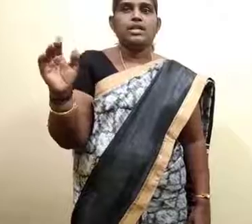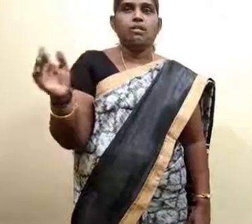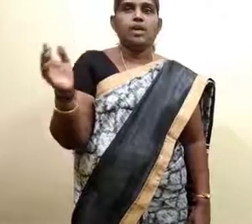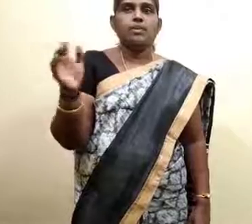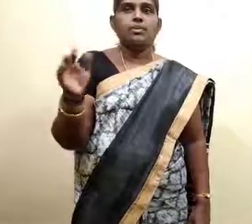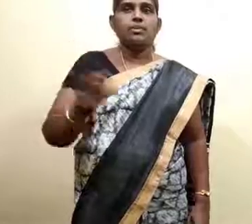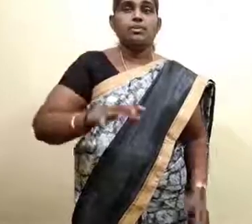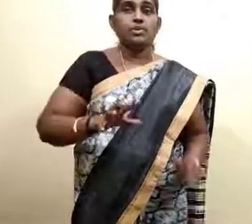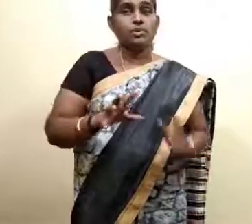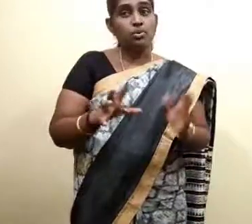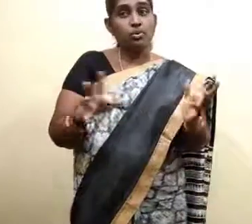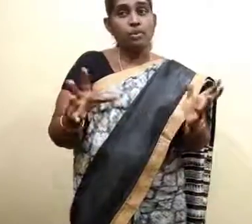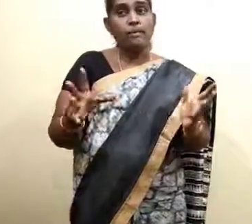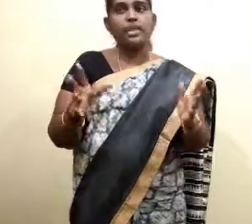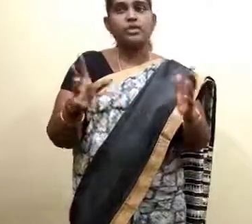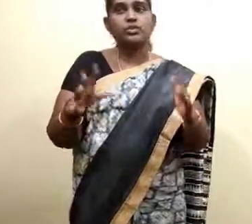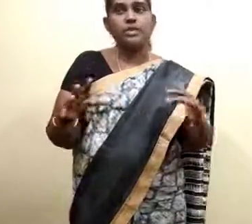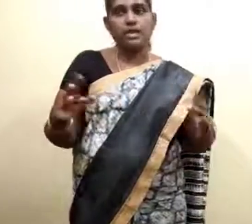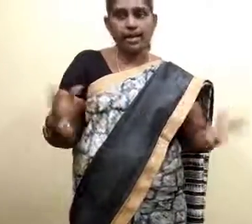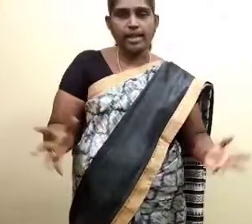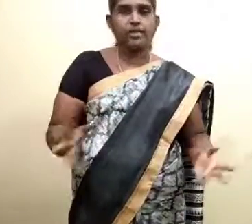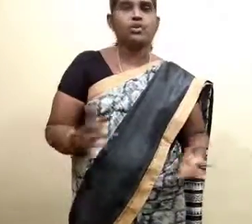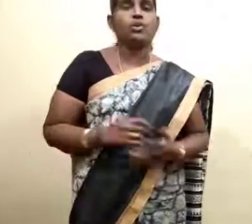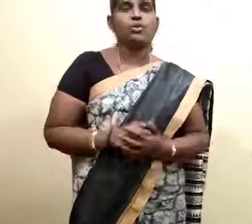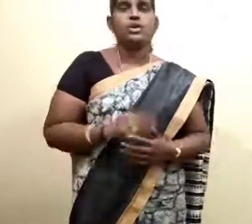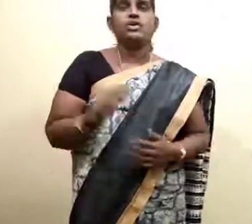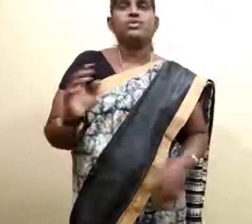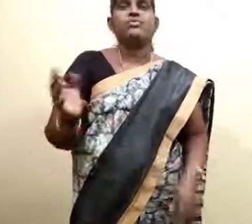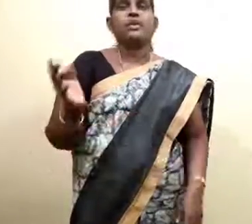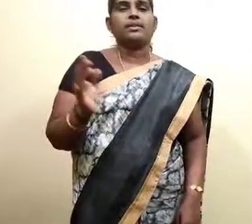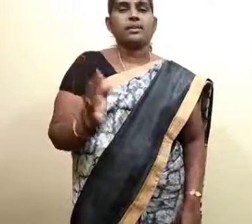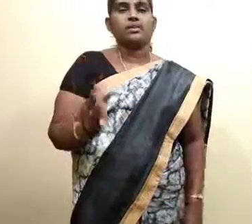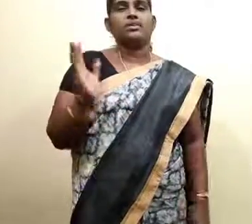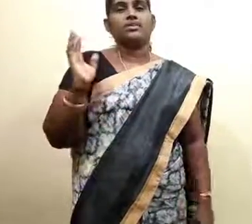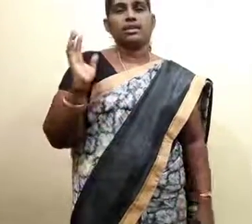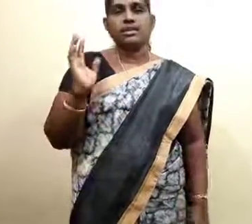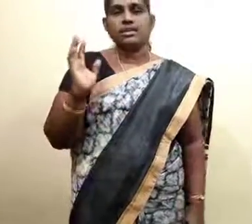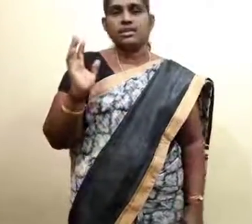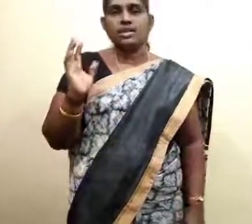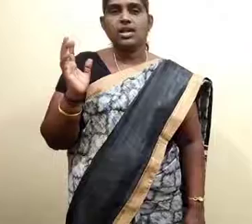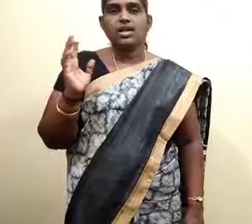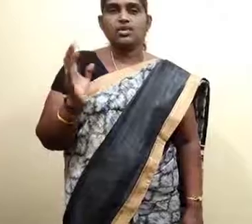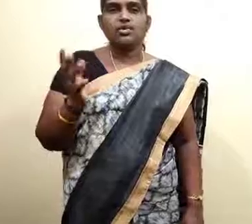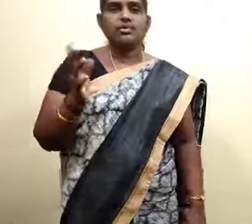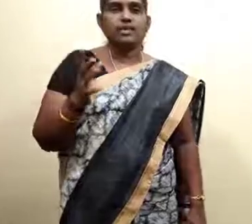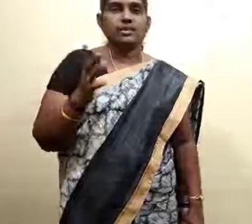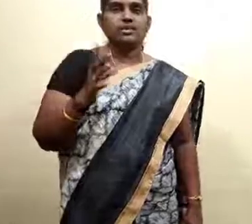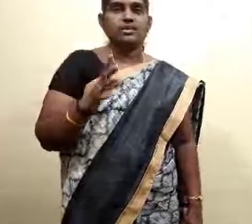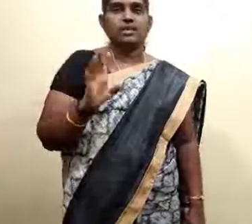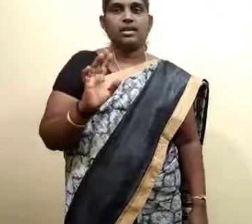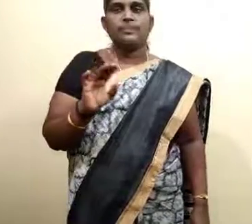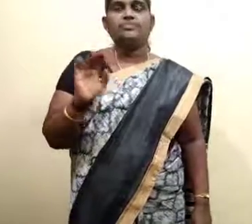The water power was too big to be run at home. So factory was created.